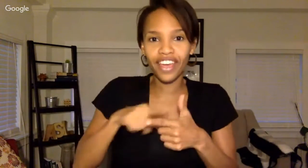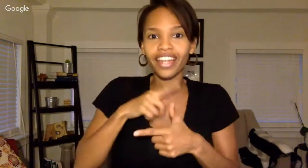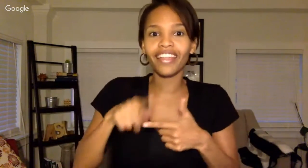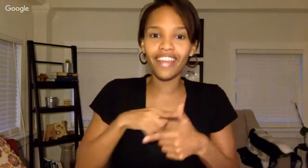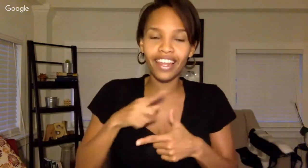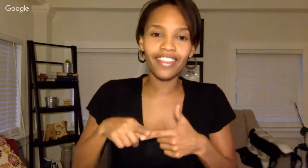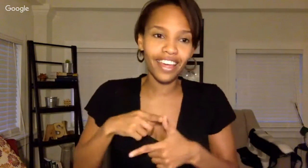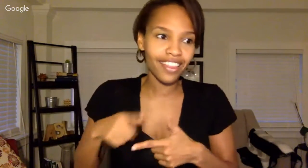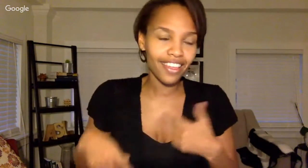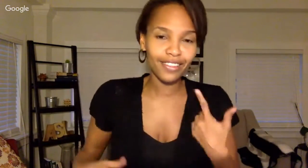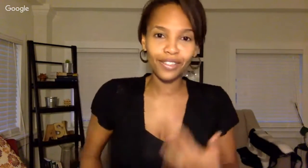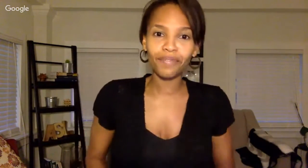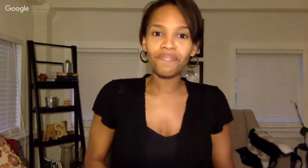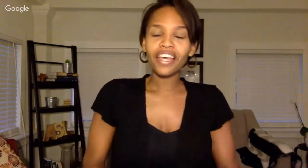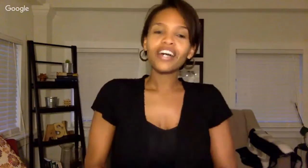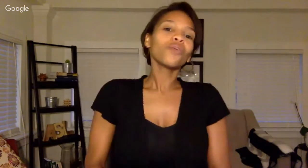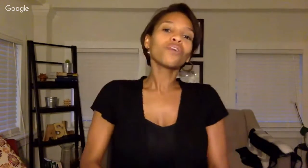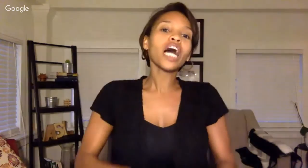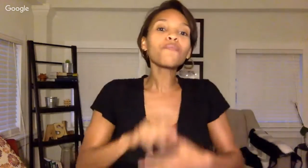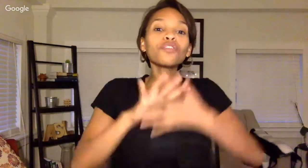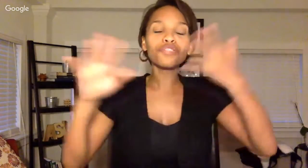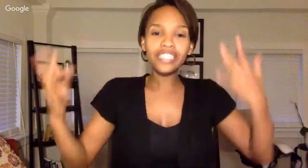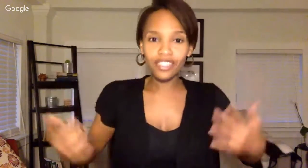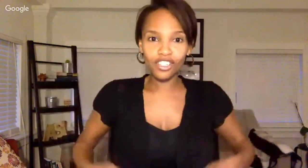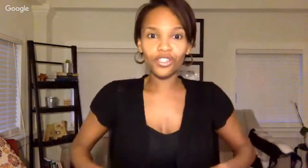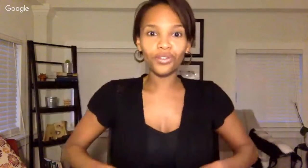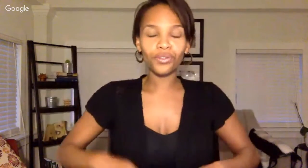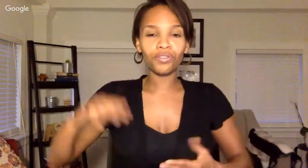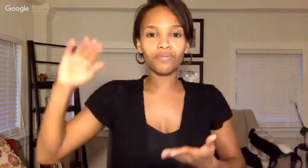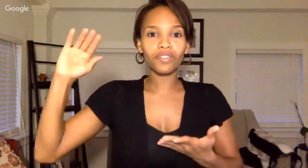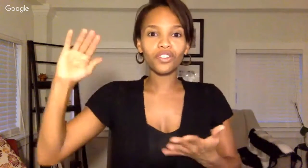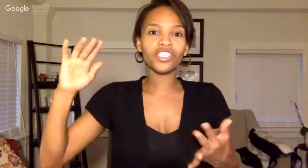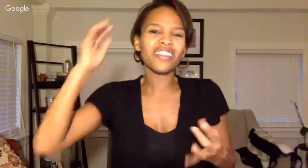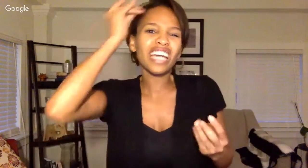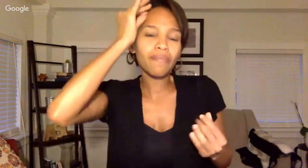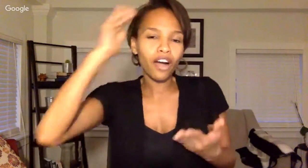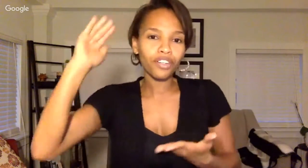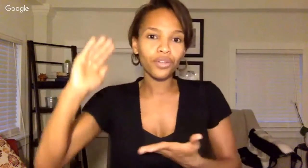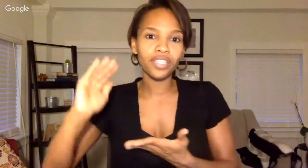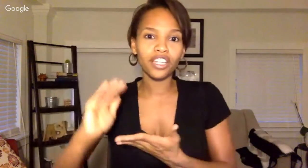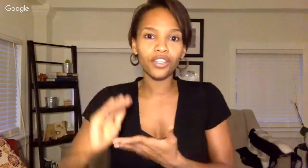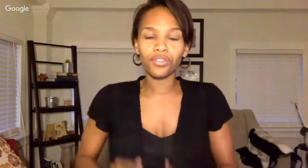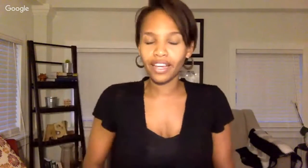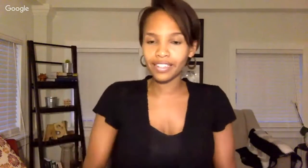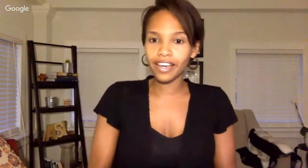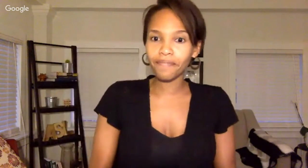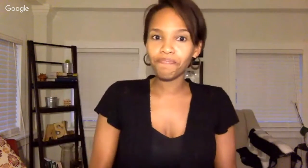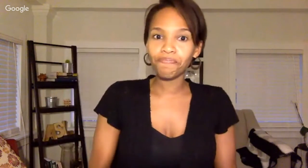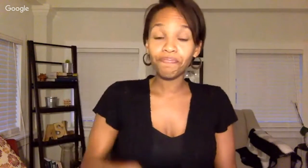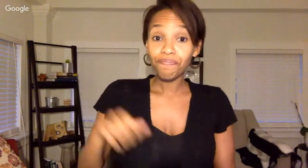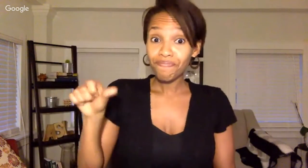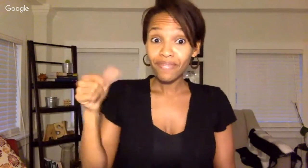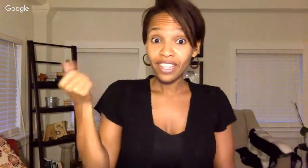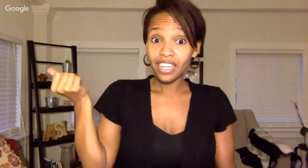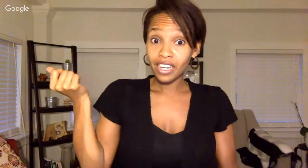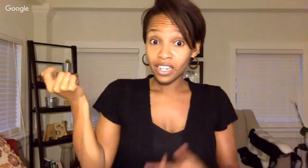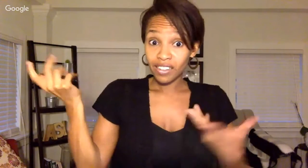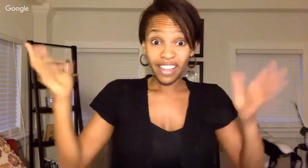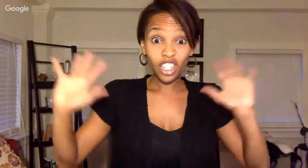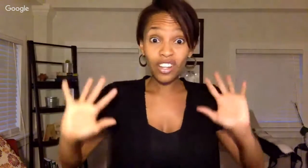then. So a couple of reasons to think about reducing the use of that sign. That's all I